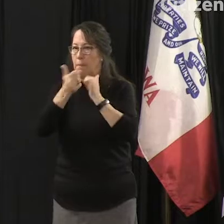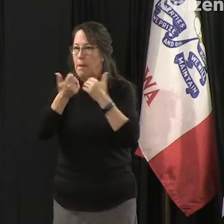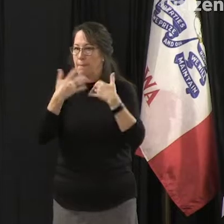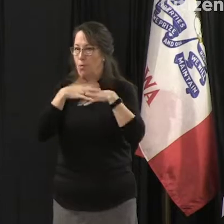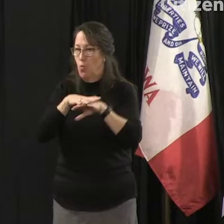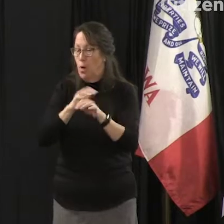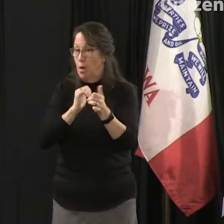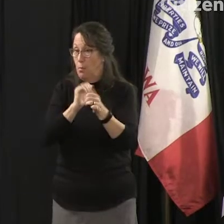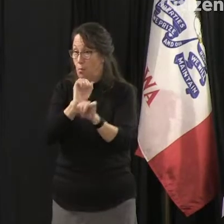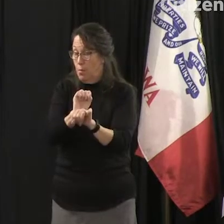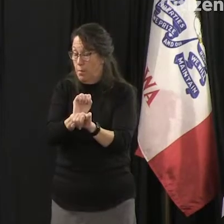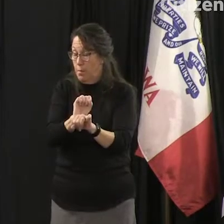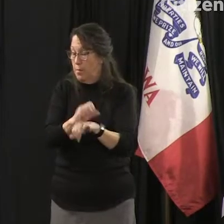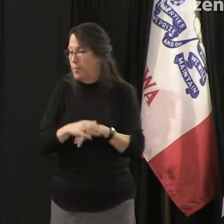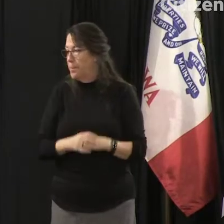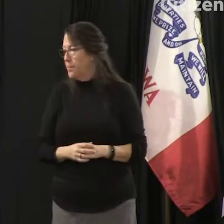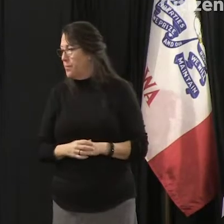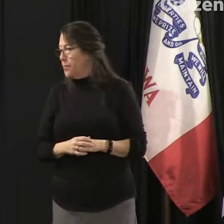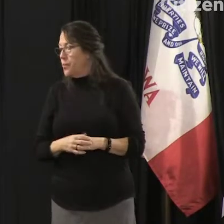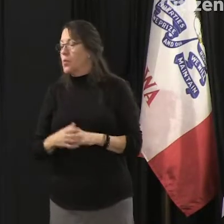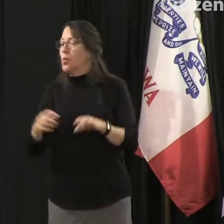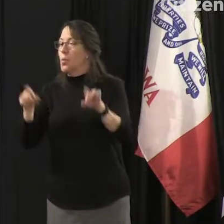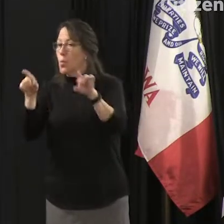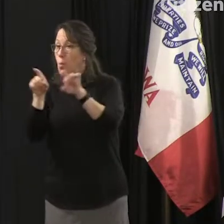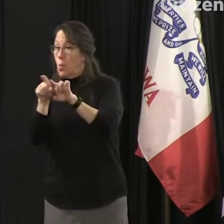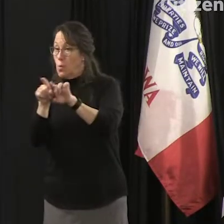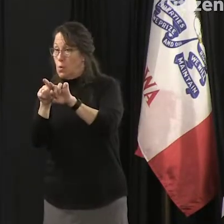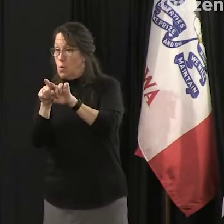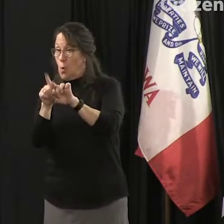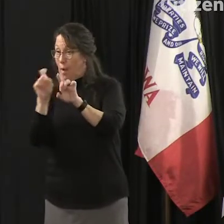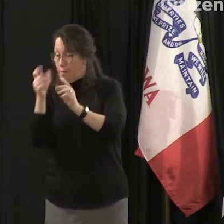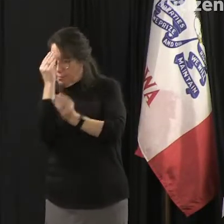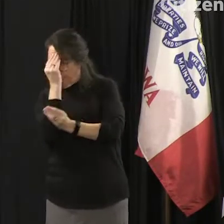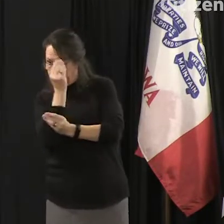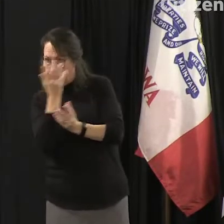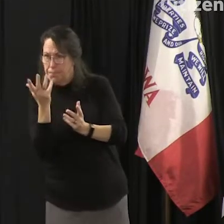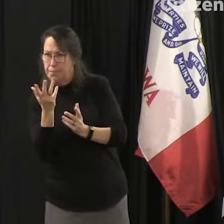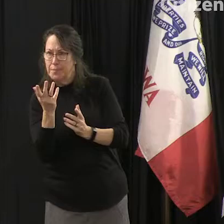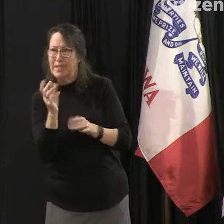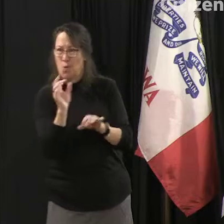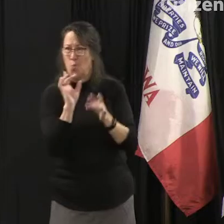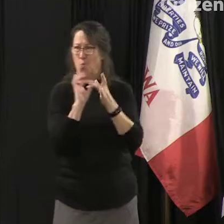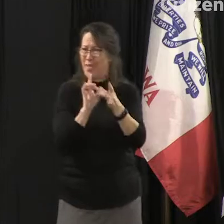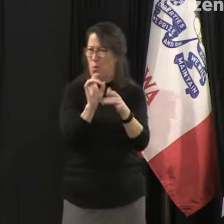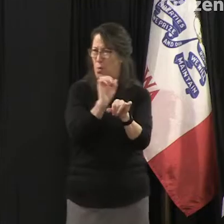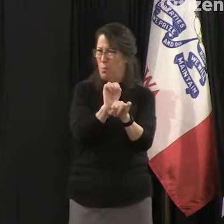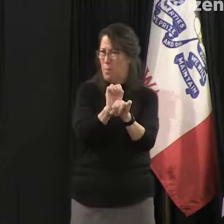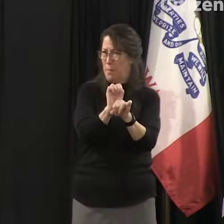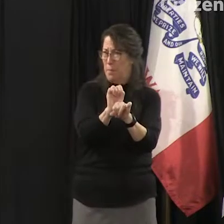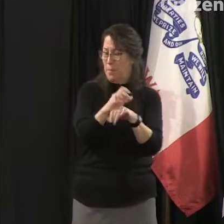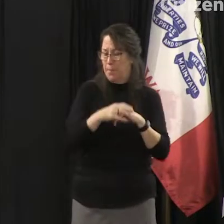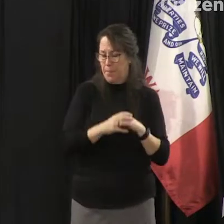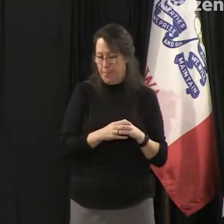employment. I would also just, I have to mention this in terms of employment.